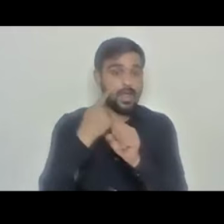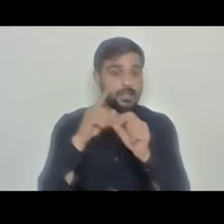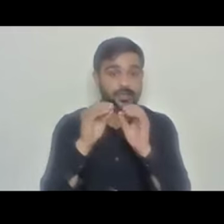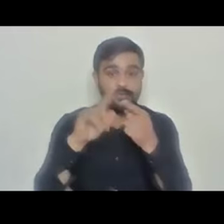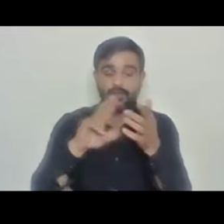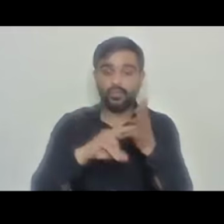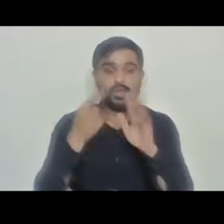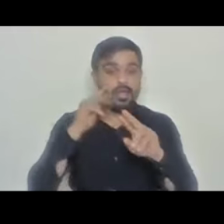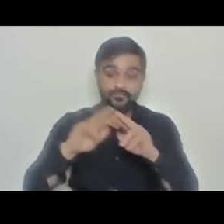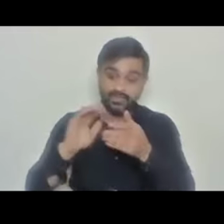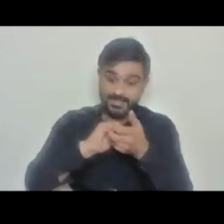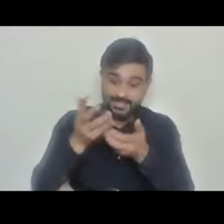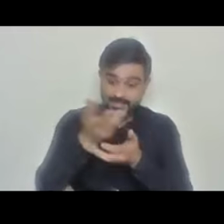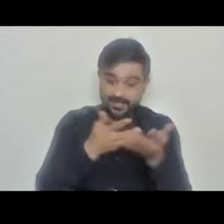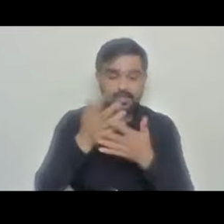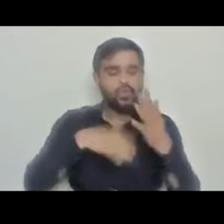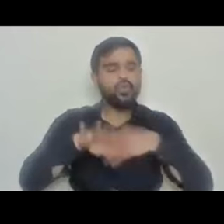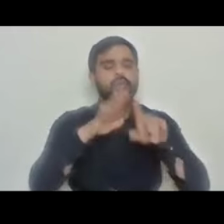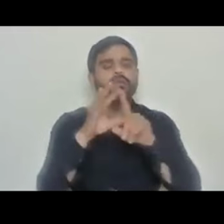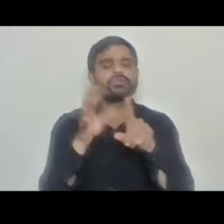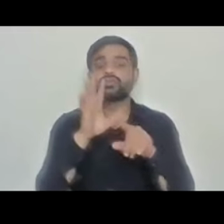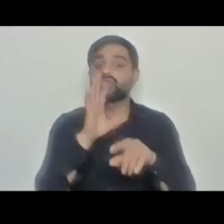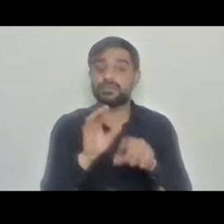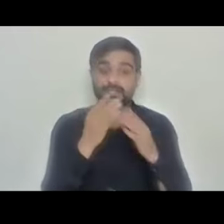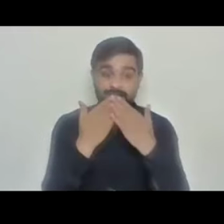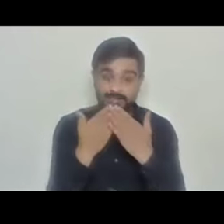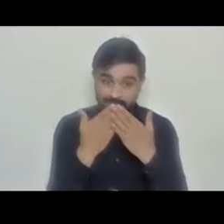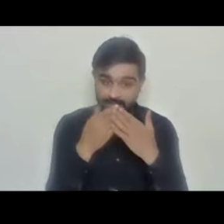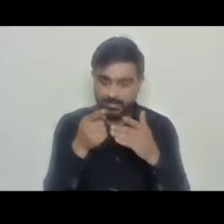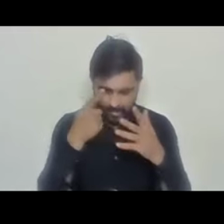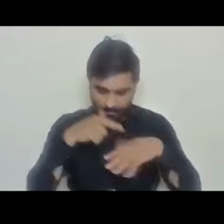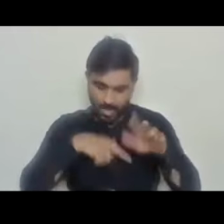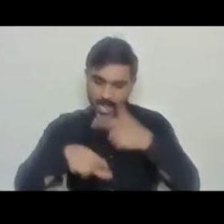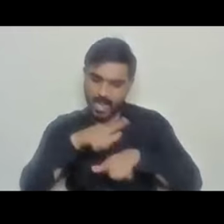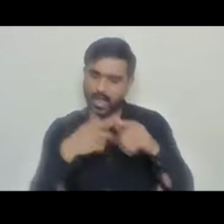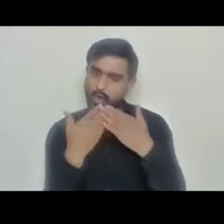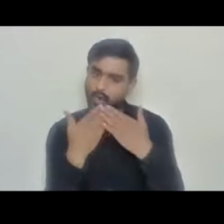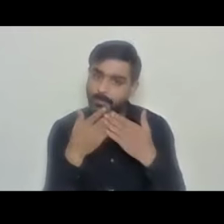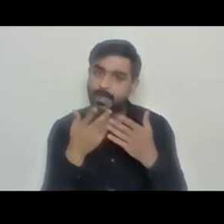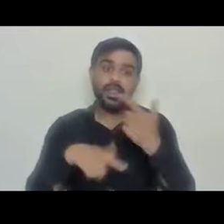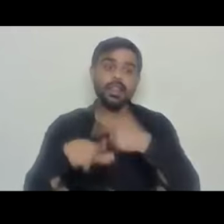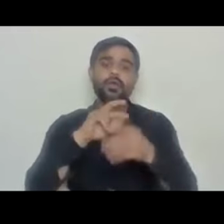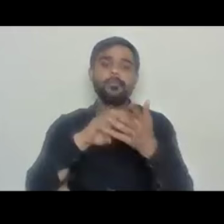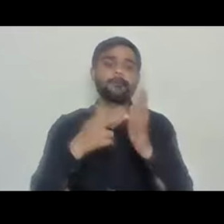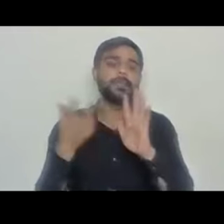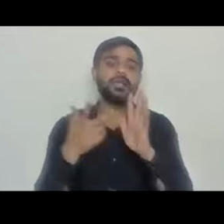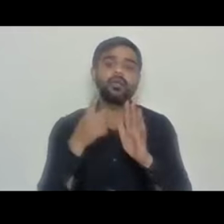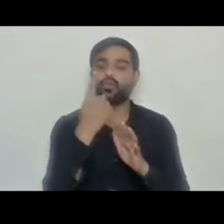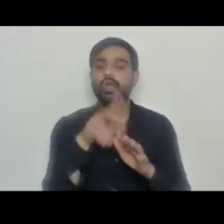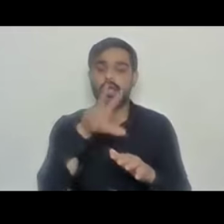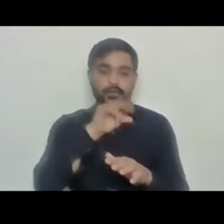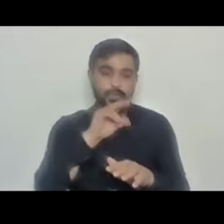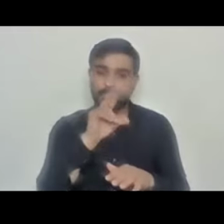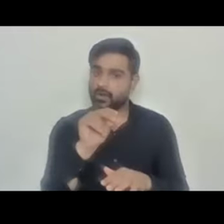in discourse analysis, what you do is you actually study the kind of language Language, not in the sense of only verbal